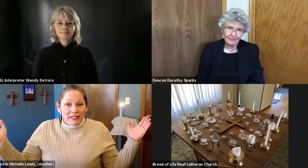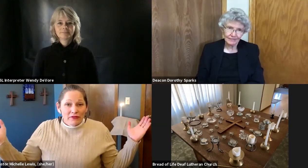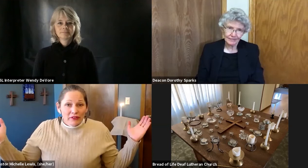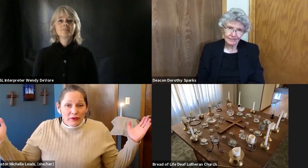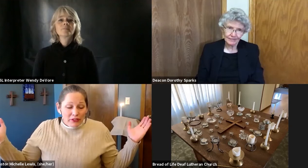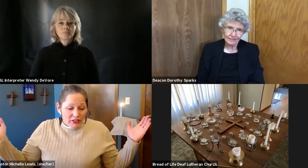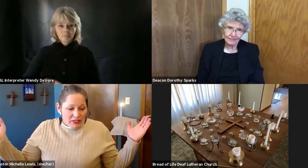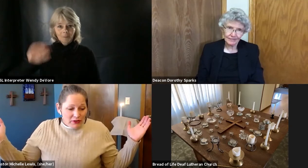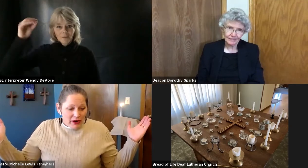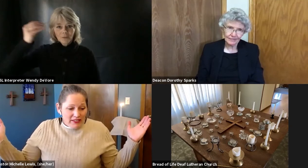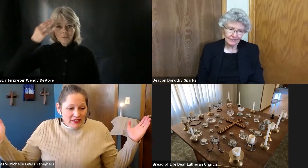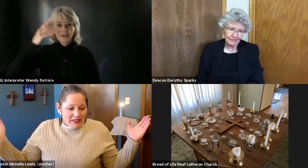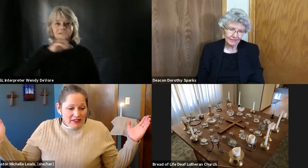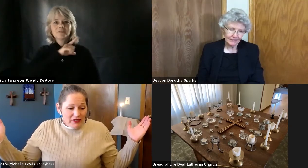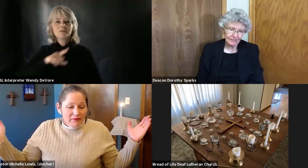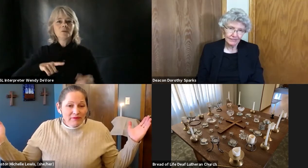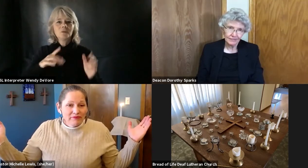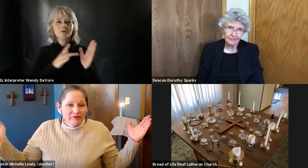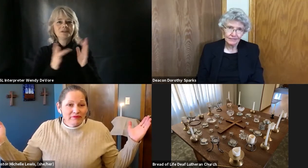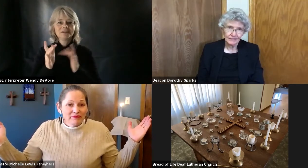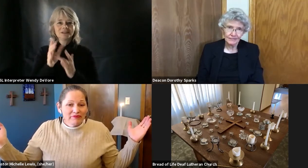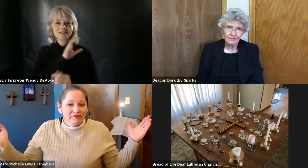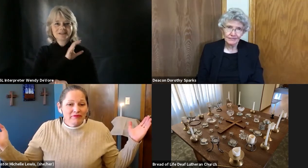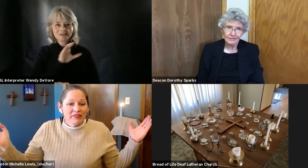The grace of our Lord Jesus Christ,